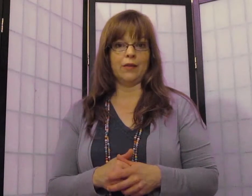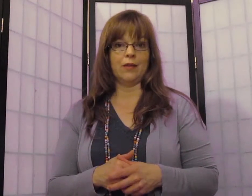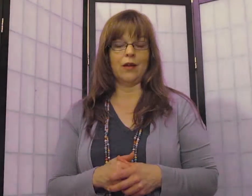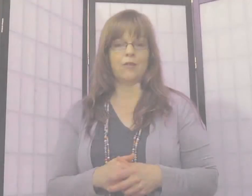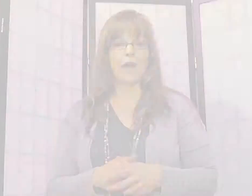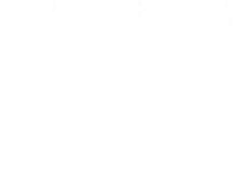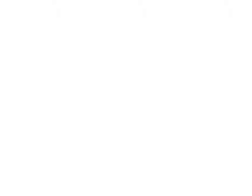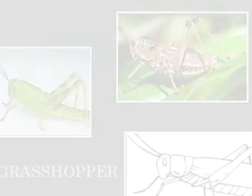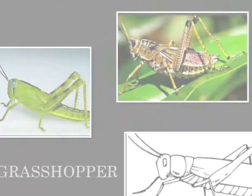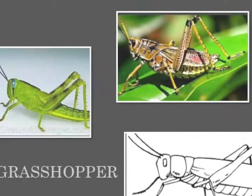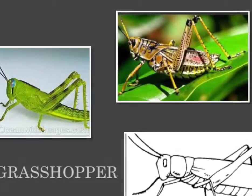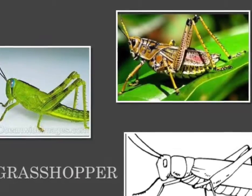All right?